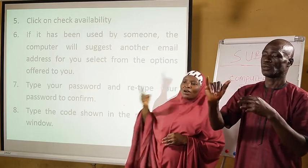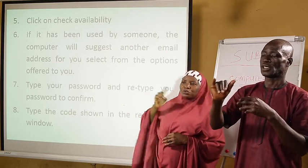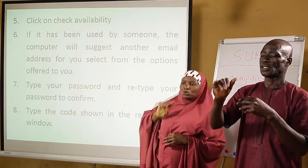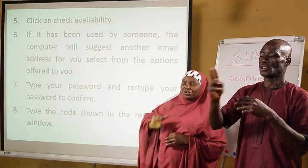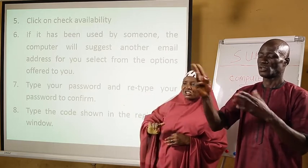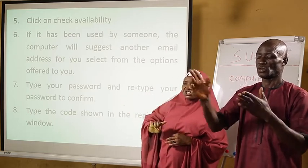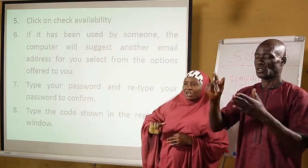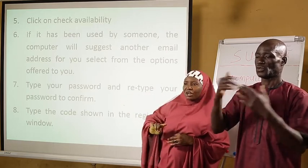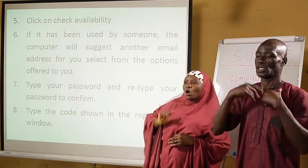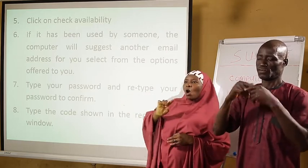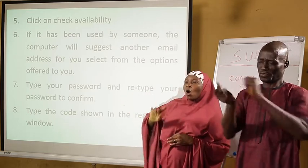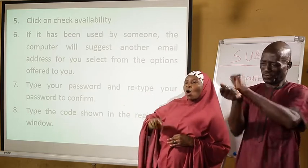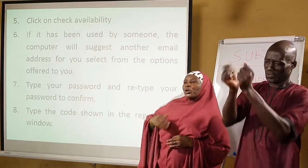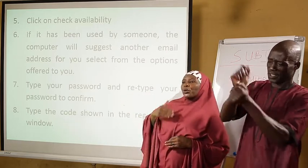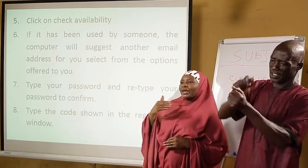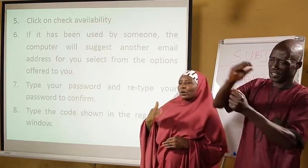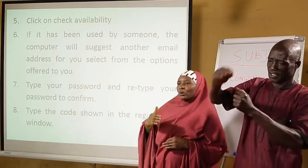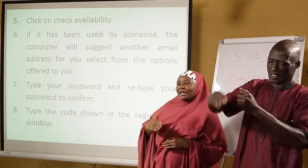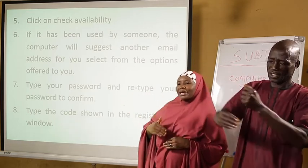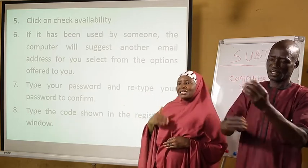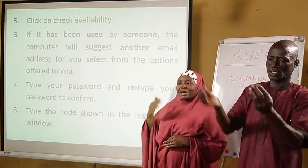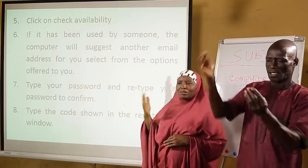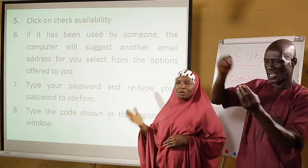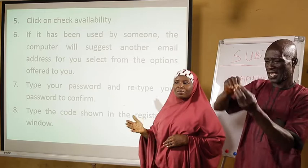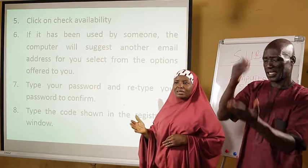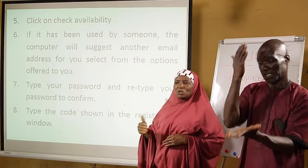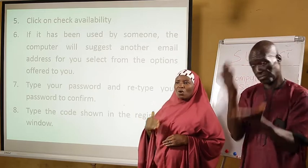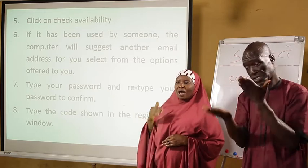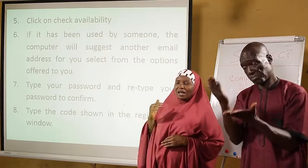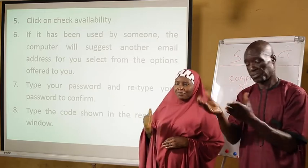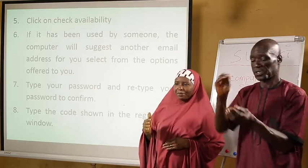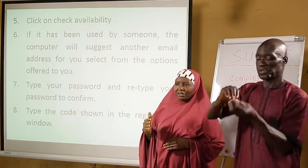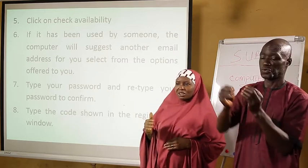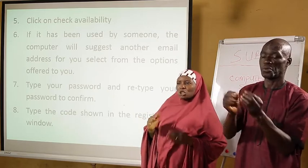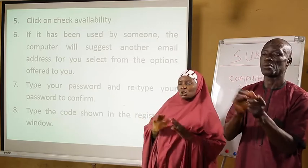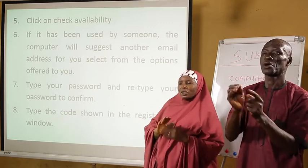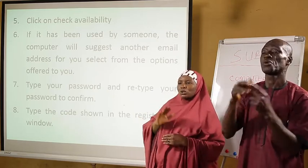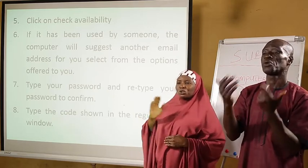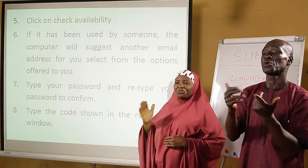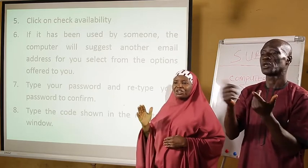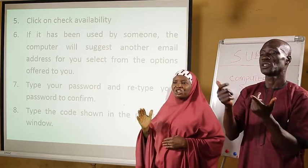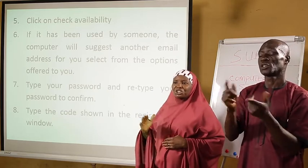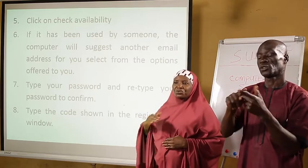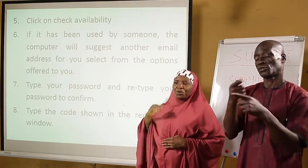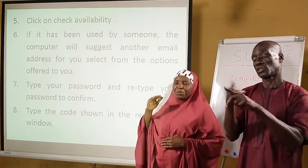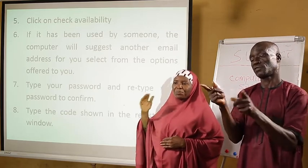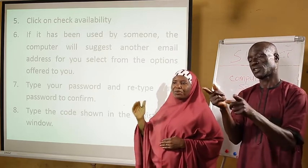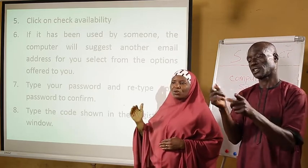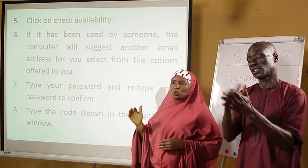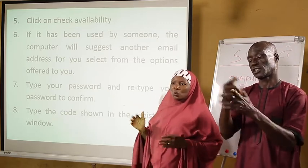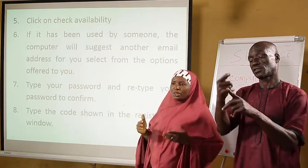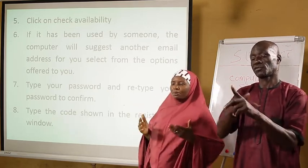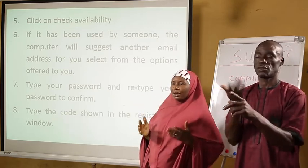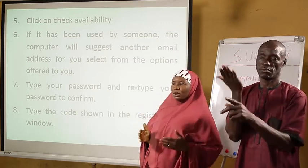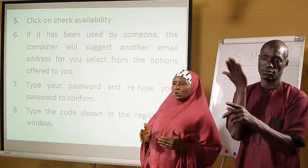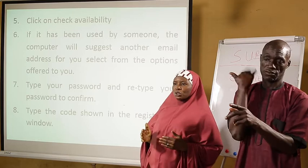you have to recheck or you include either numbers or alphabets so that to differentiate it from the